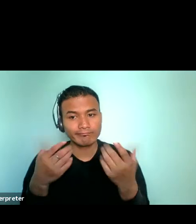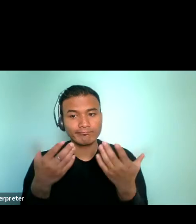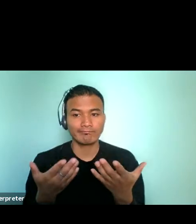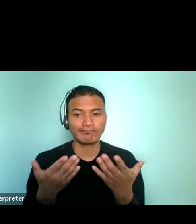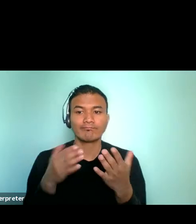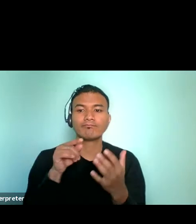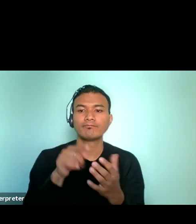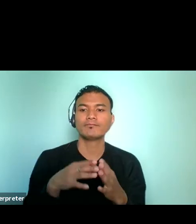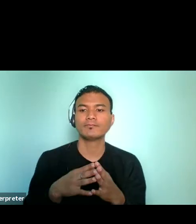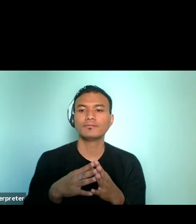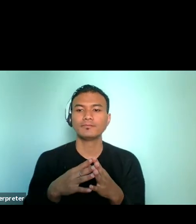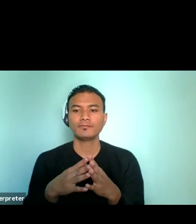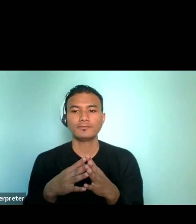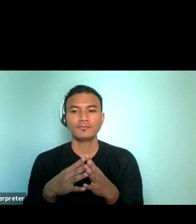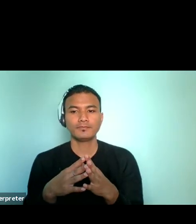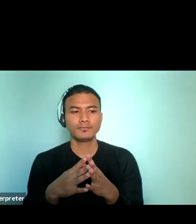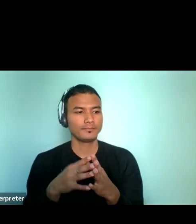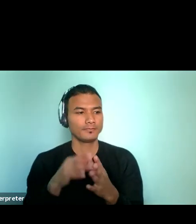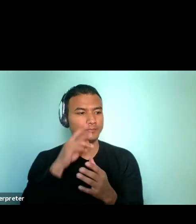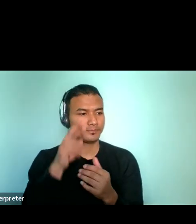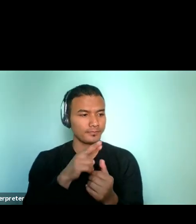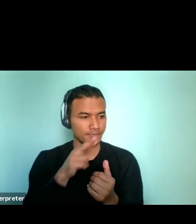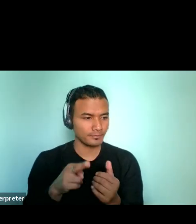as well. Also,